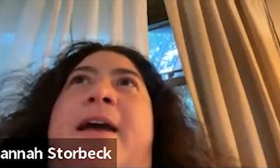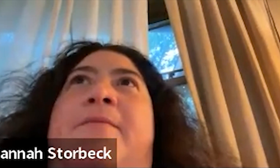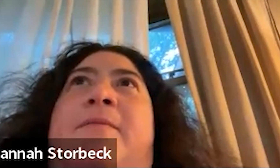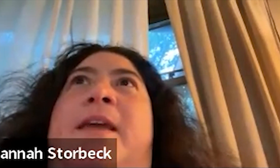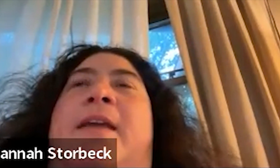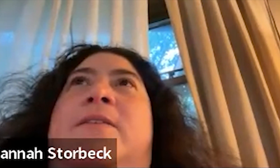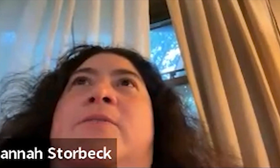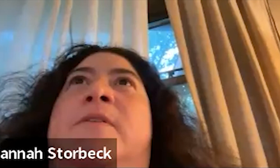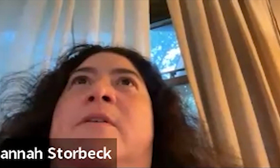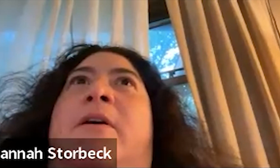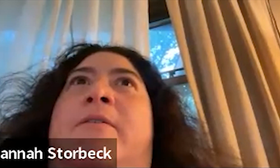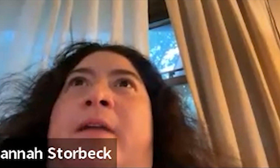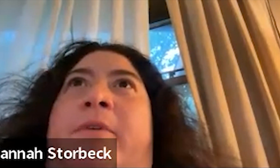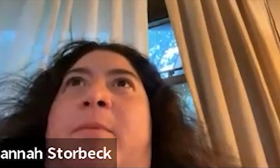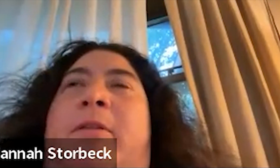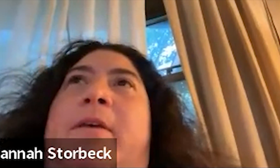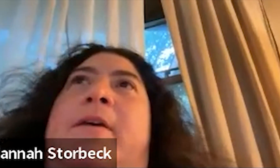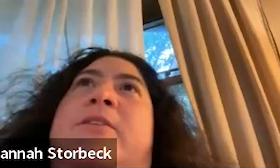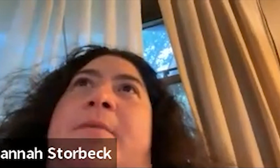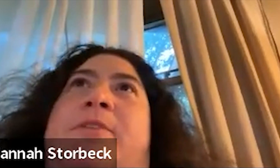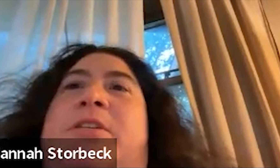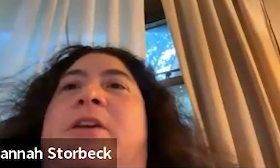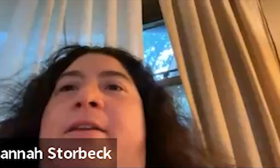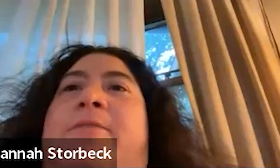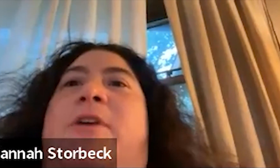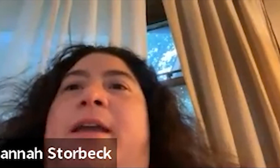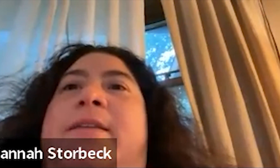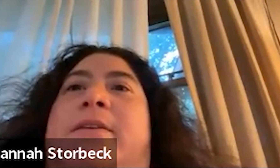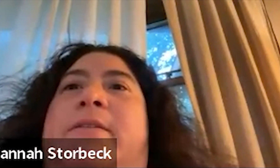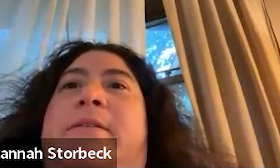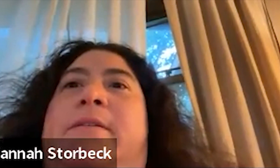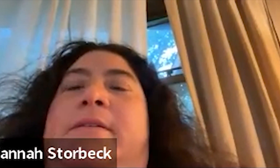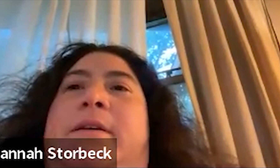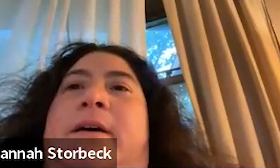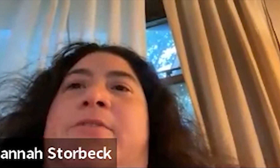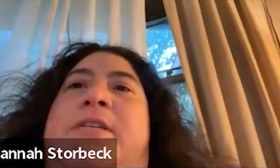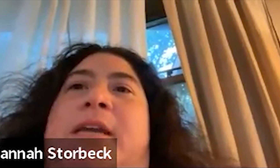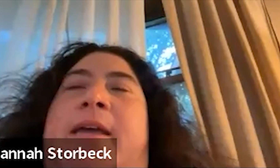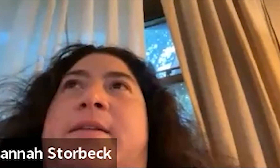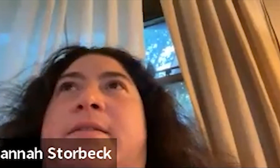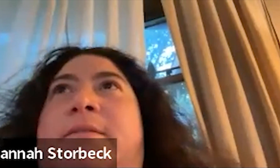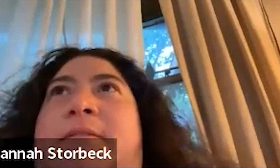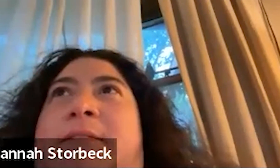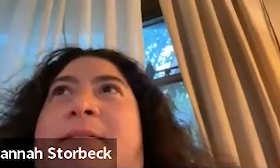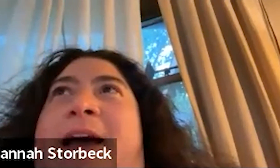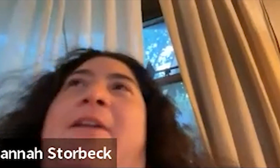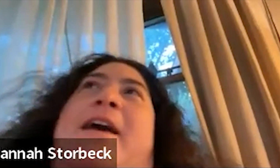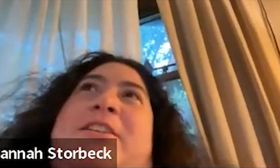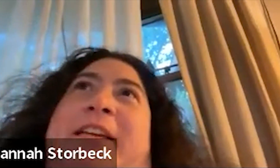5 of the 8 students are nonverbal. So I was just kind of trying to understand how to actually